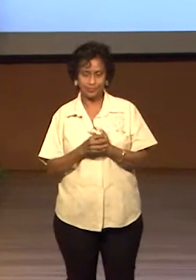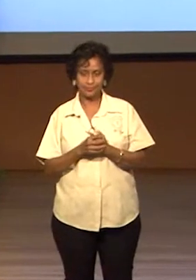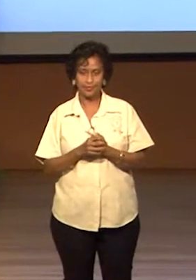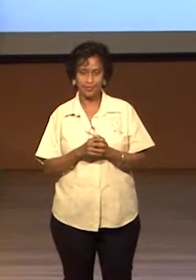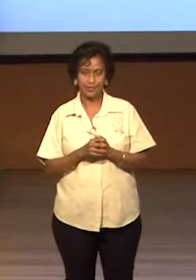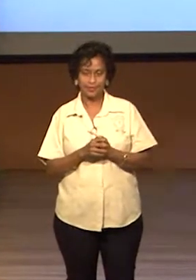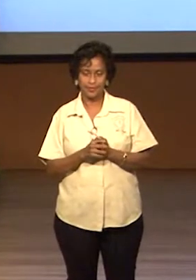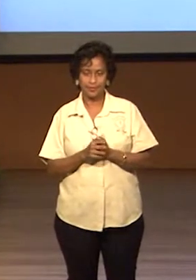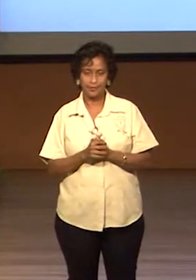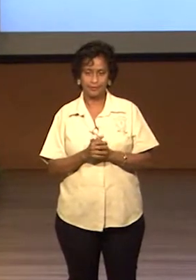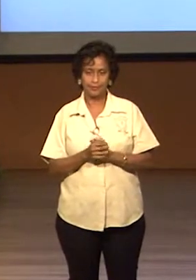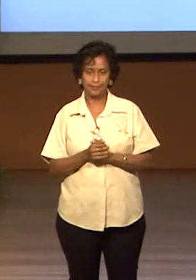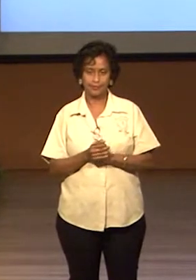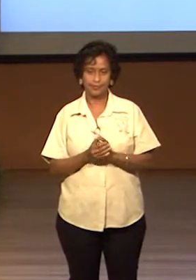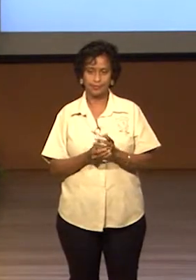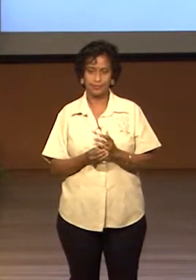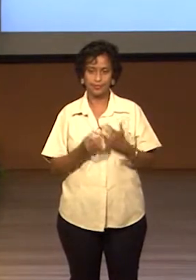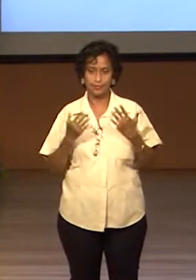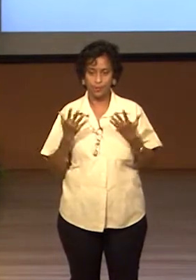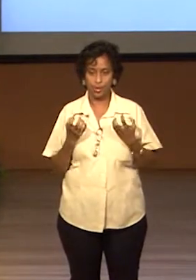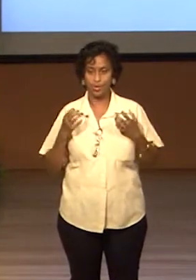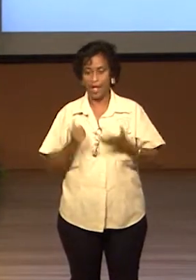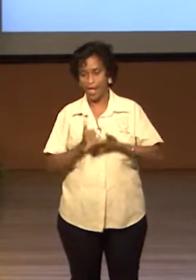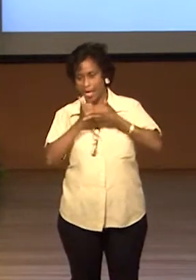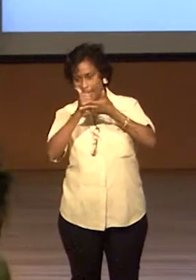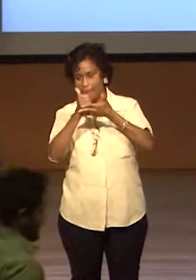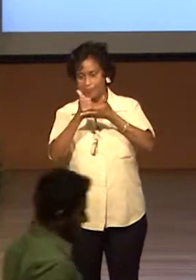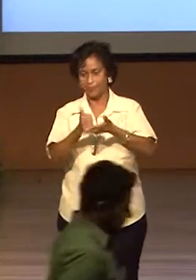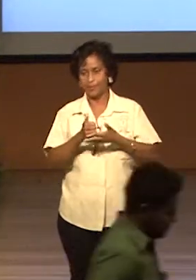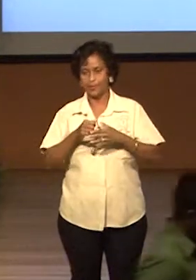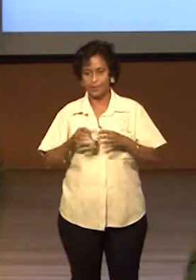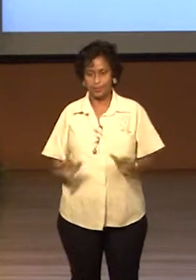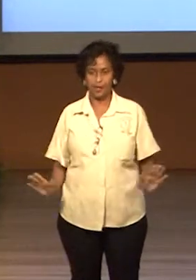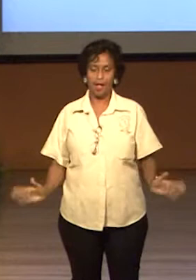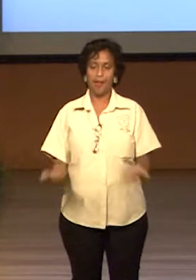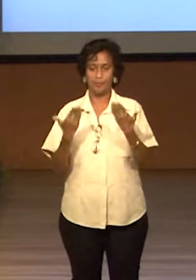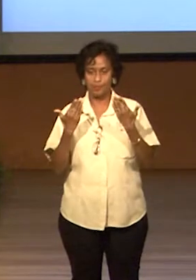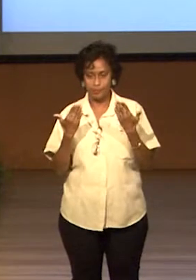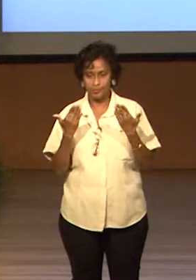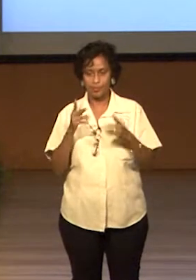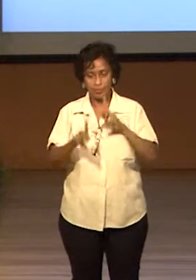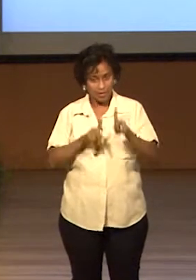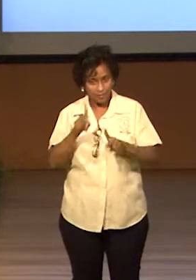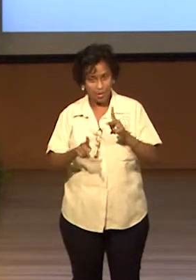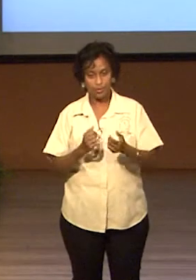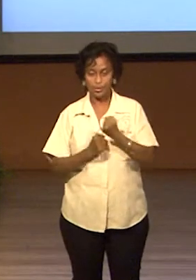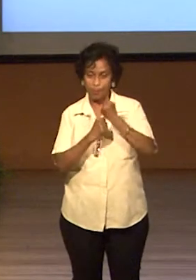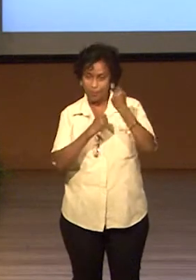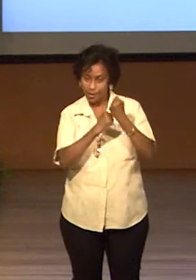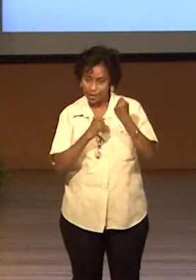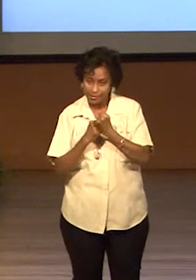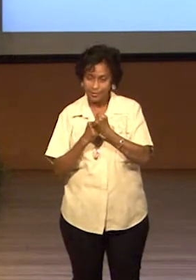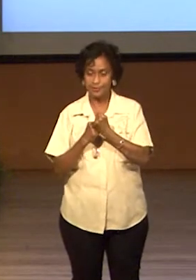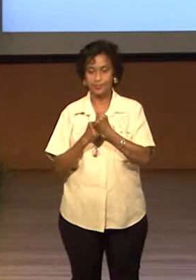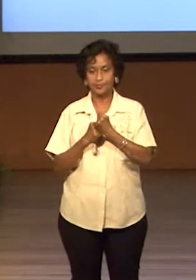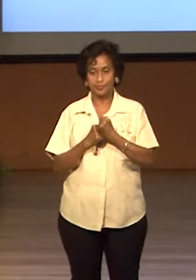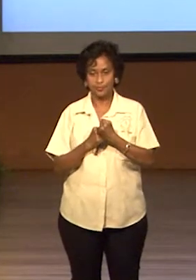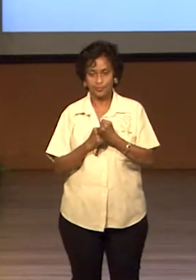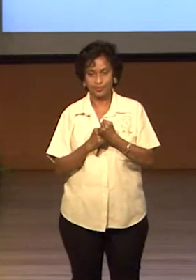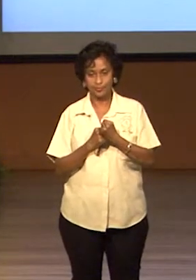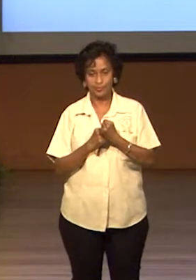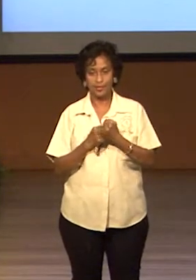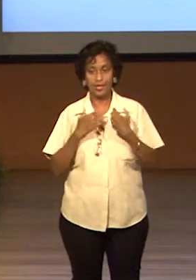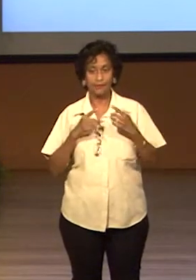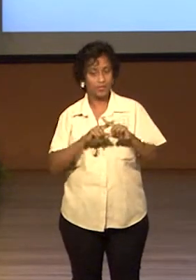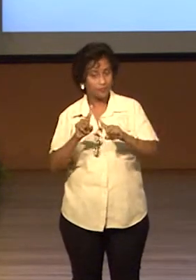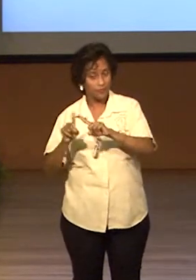without disempowering people, I think it is difficult, and I think all the examples I